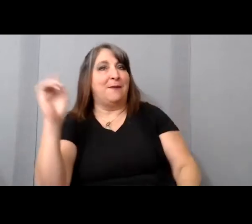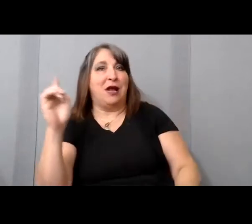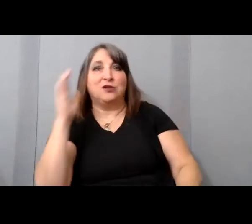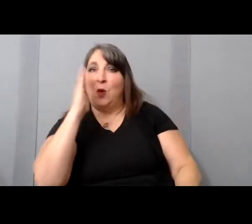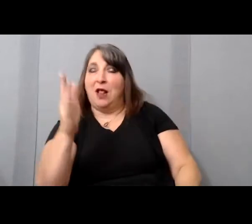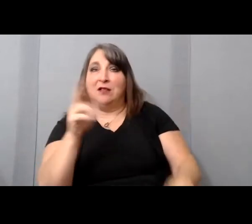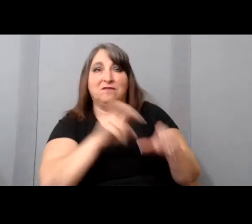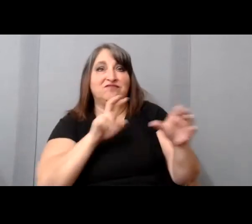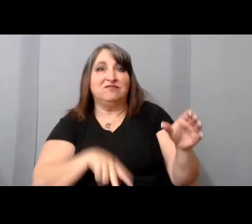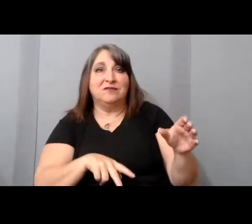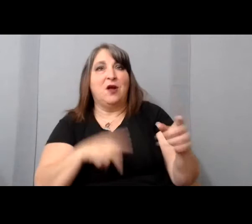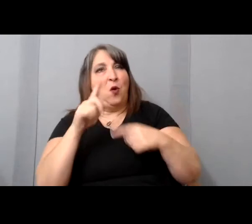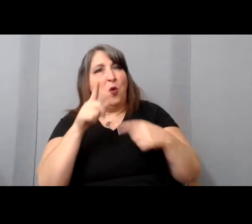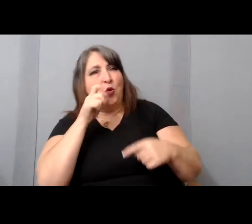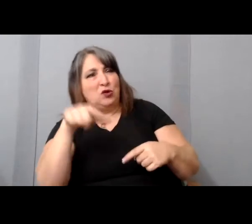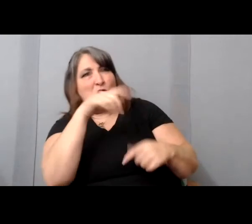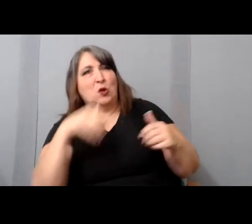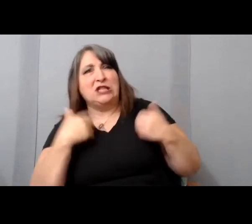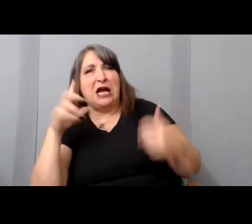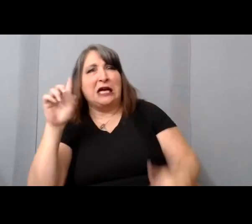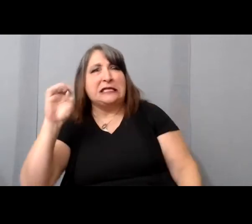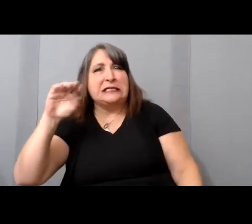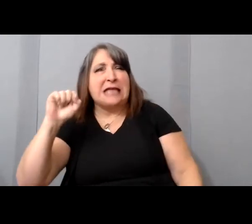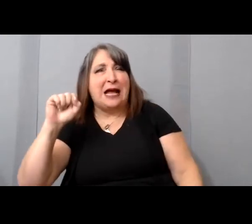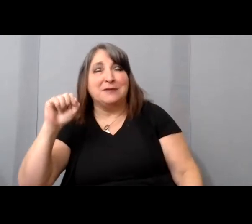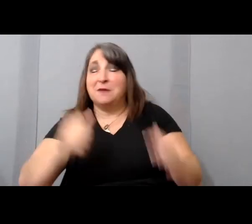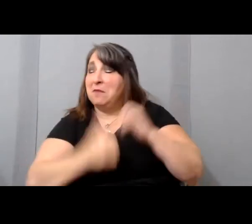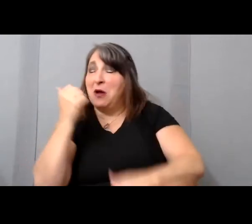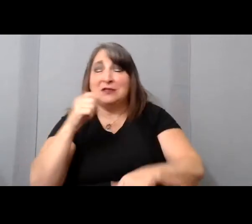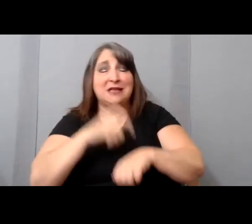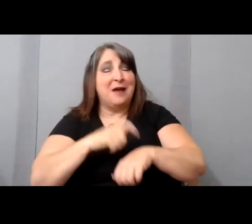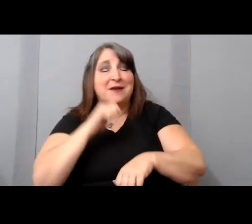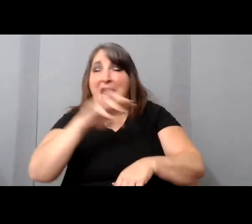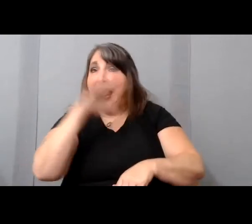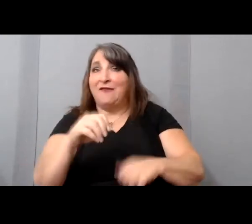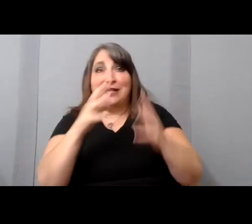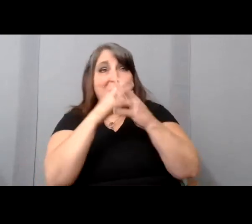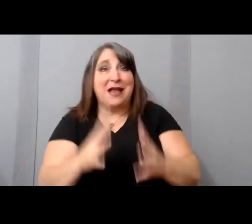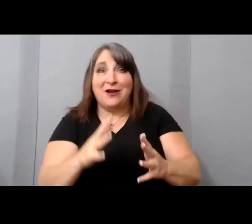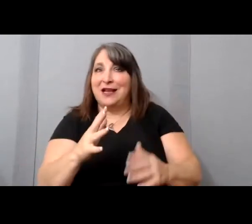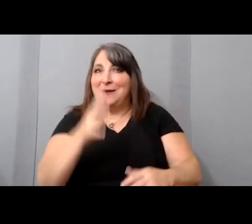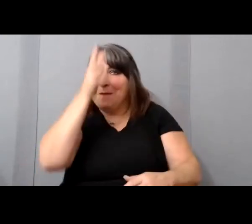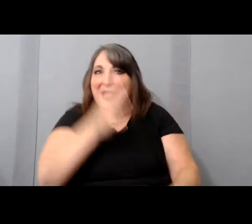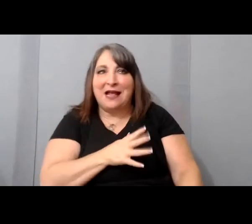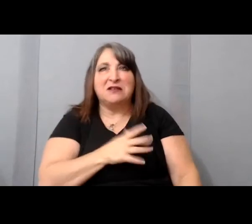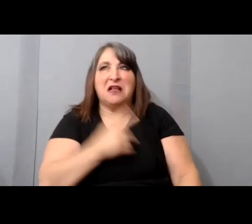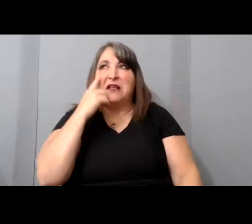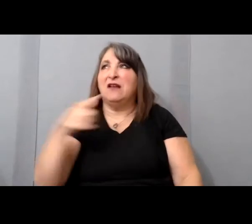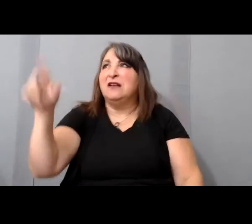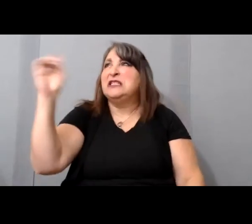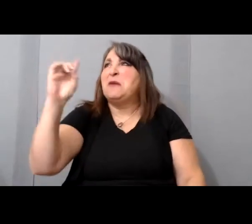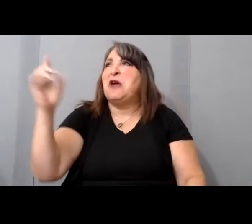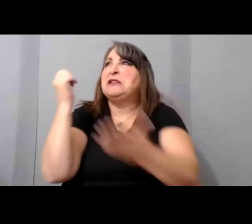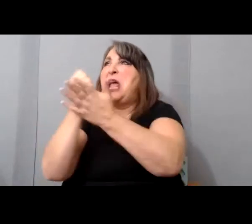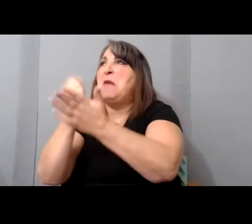at who the young Dems are, they're oftentimes not African-American males. They feel that the party responds to everyone but them. We respond